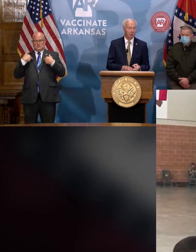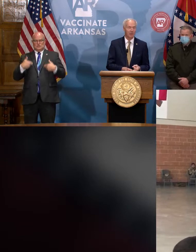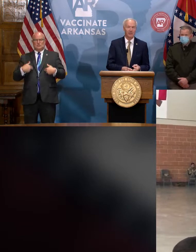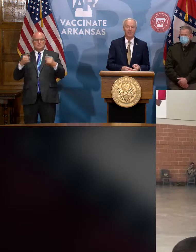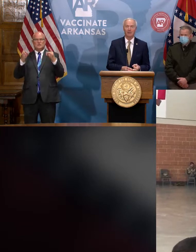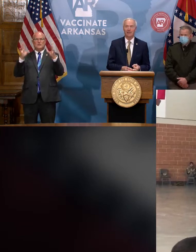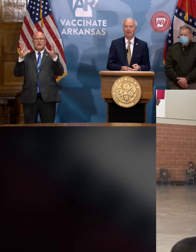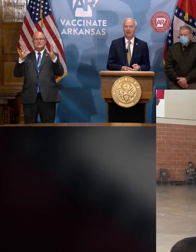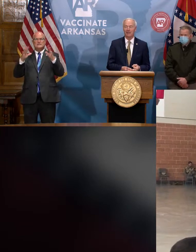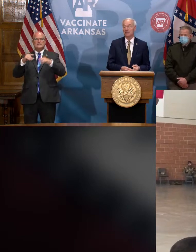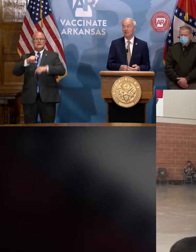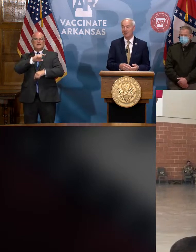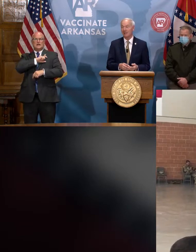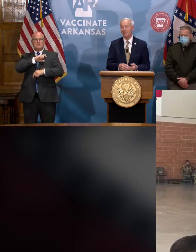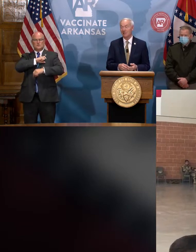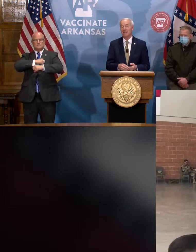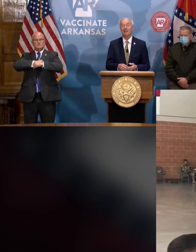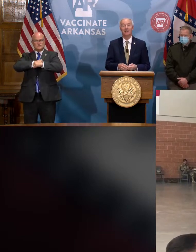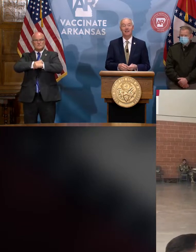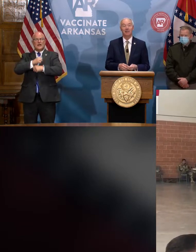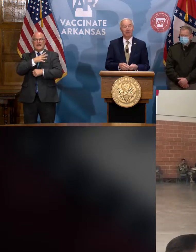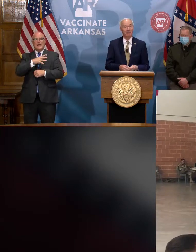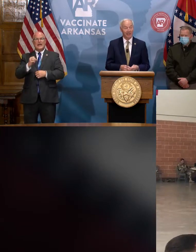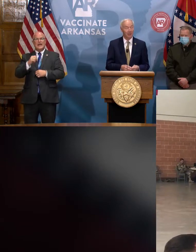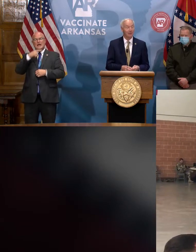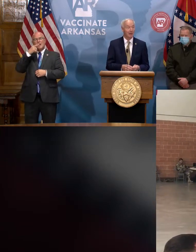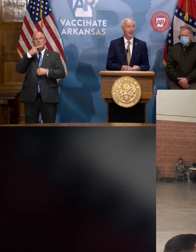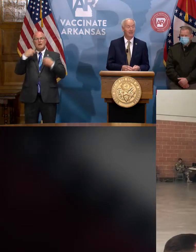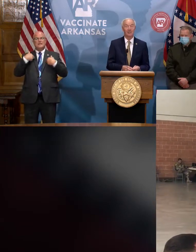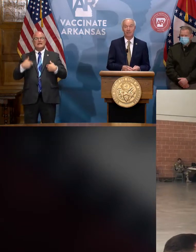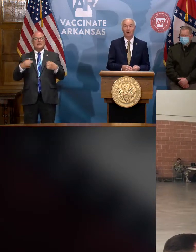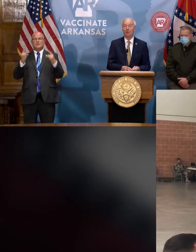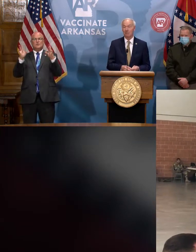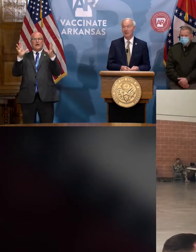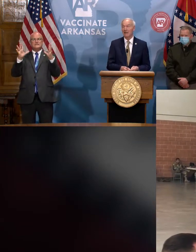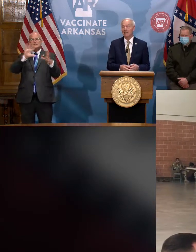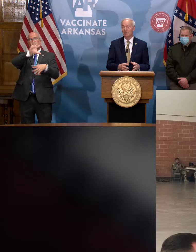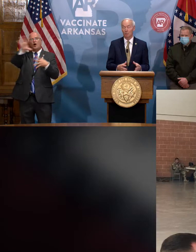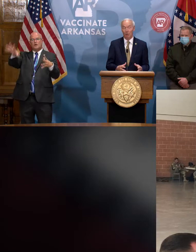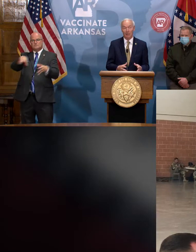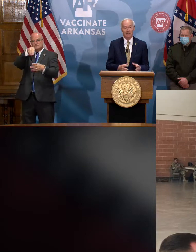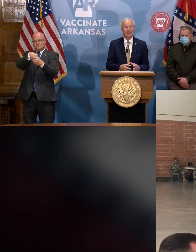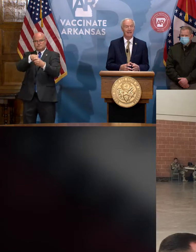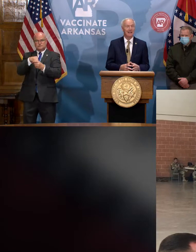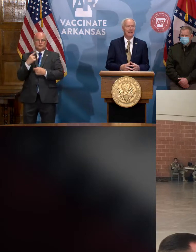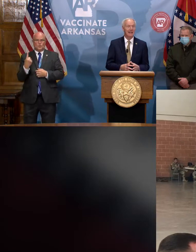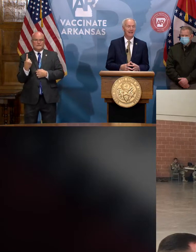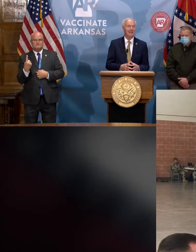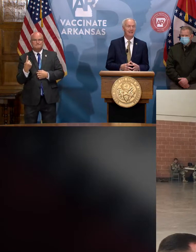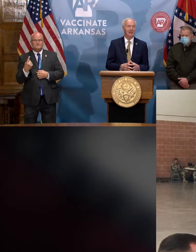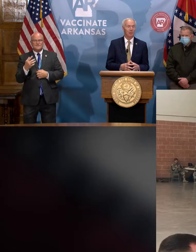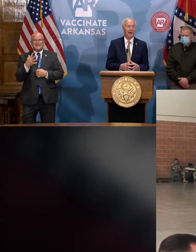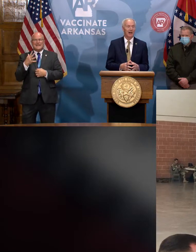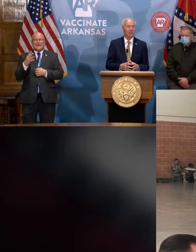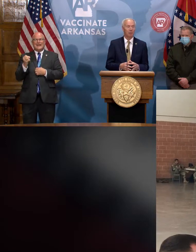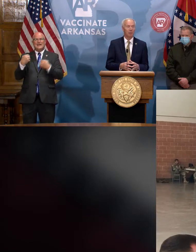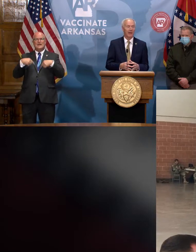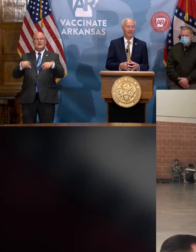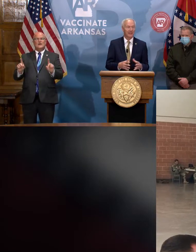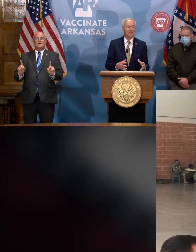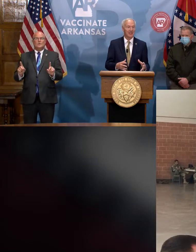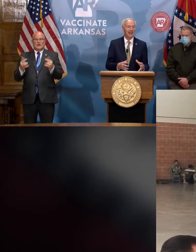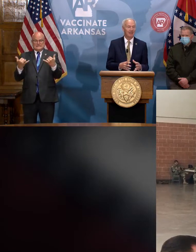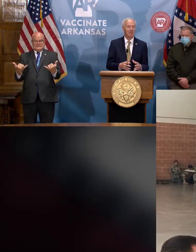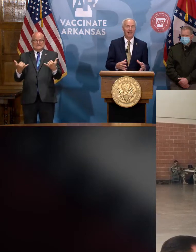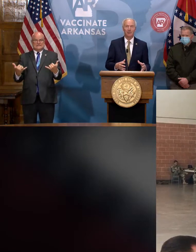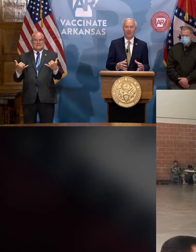it is a border security crisis, and it is a public health crisis all combined into one. And while